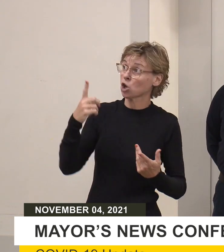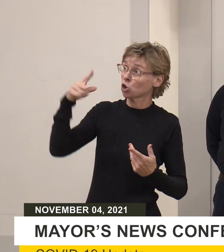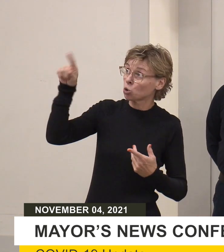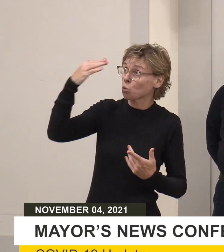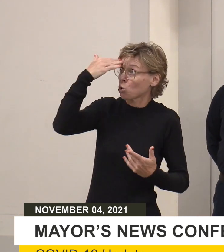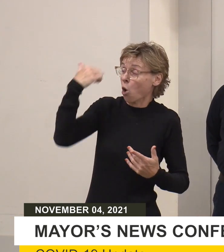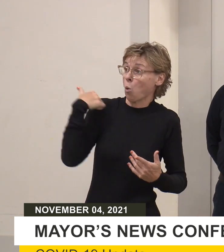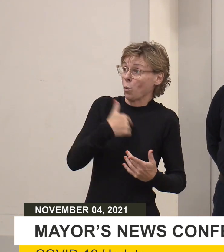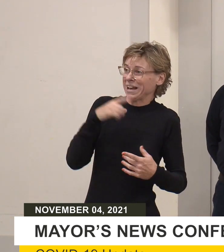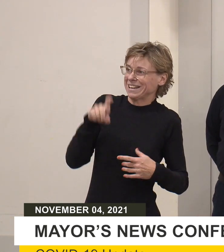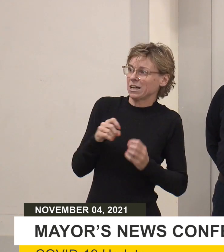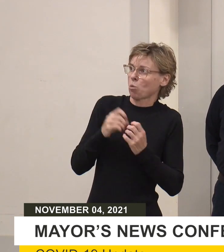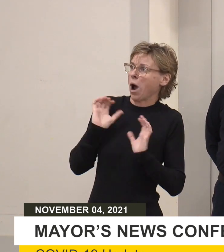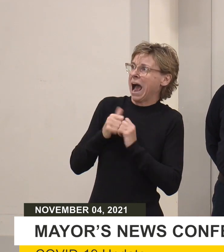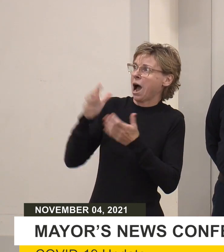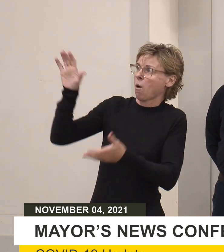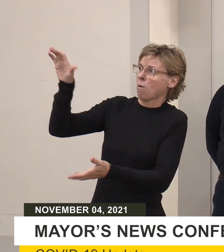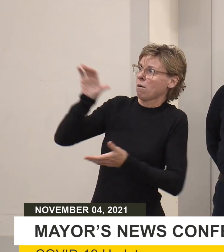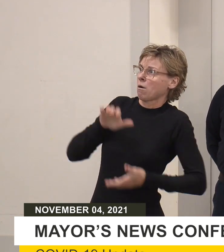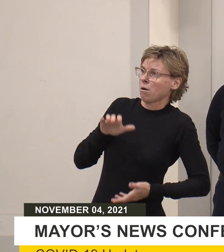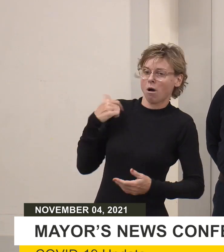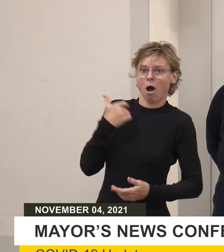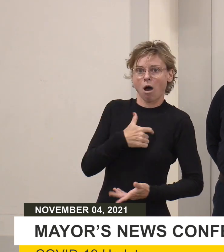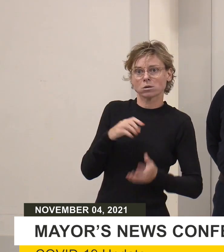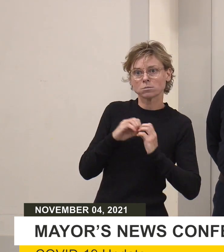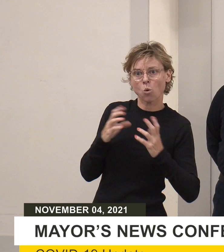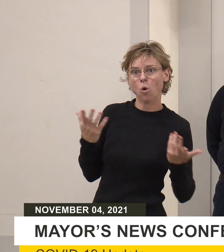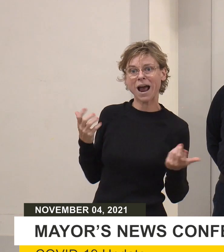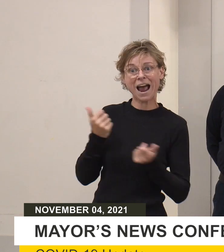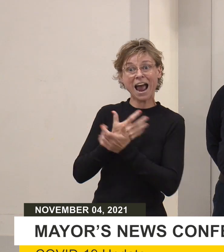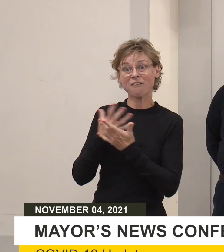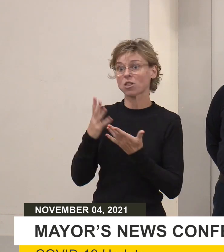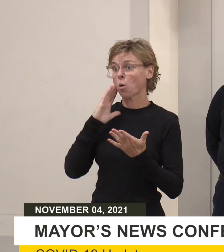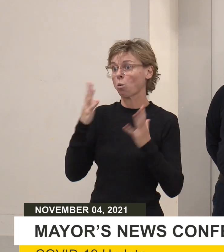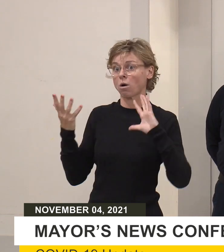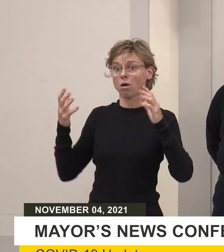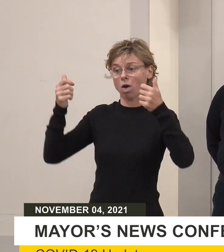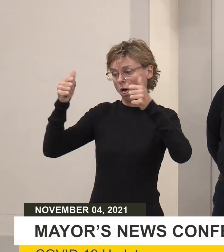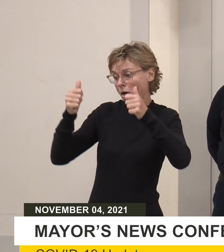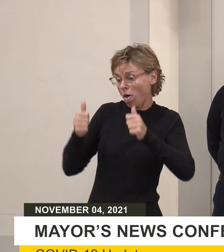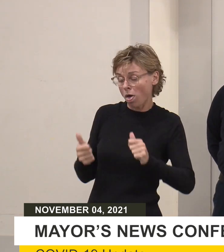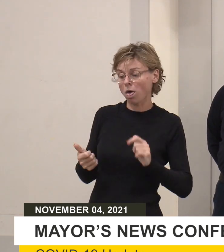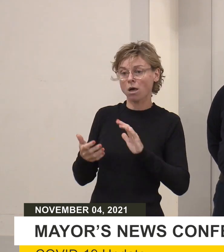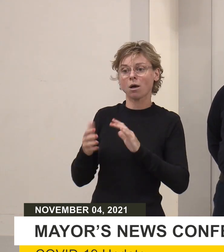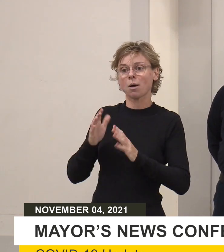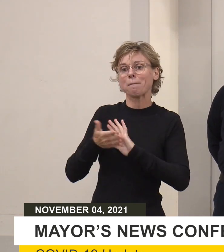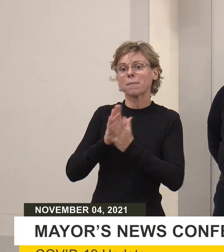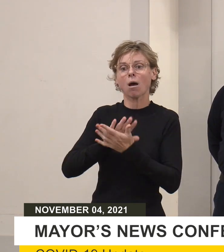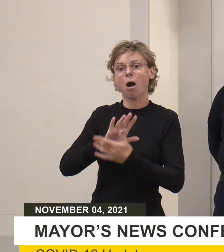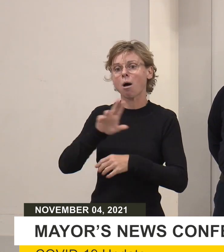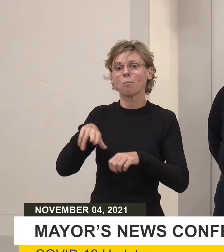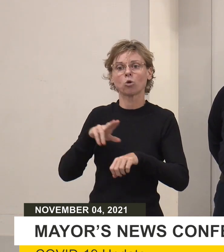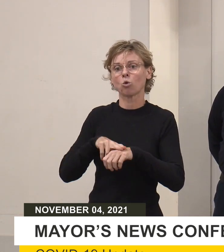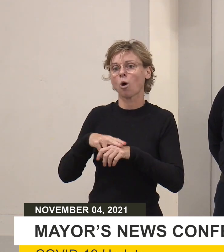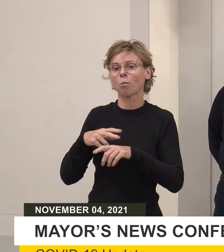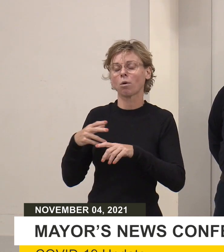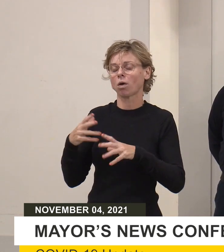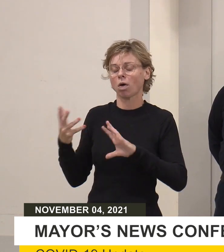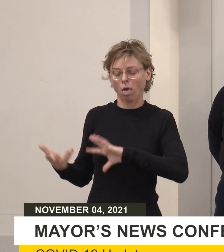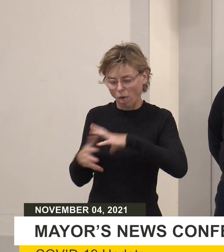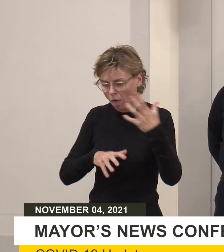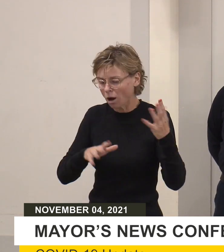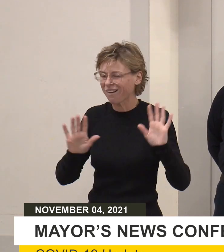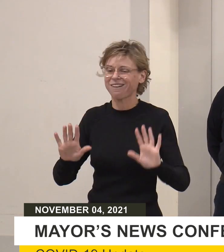more. Everything else, Jane, is going to just deteriorate into the normal stuff that happens. And that's not, for me, it's about making sure that